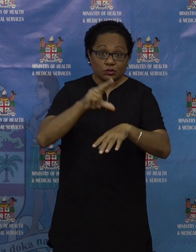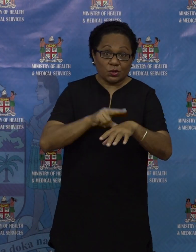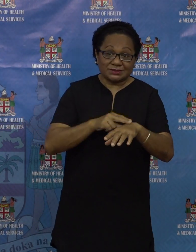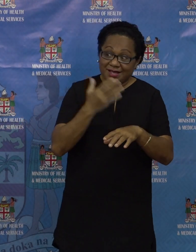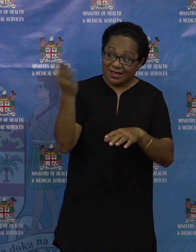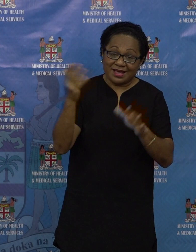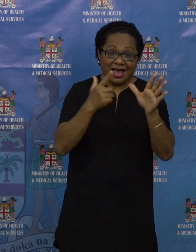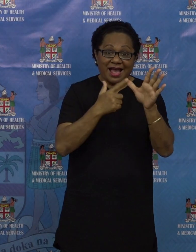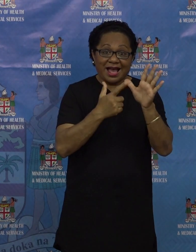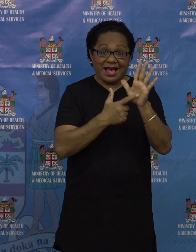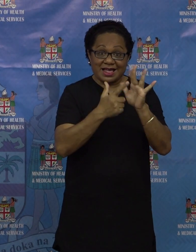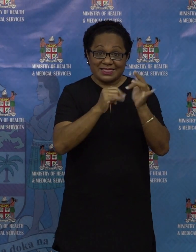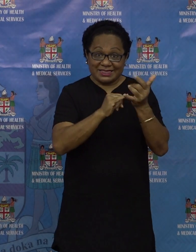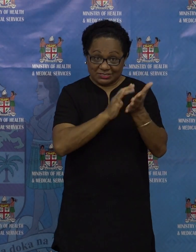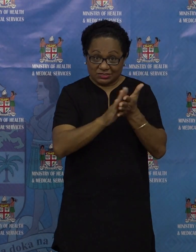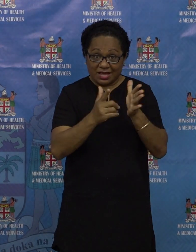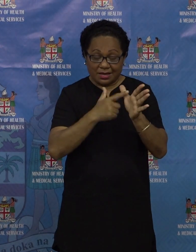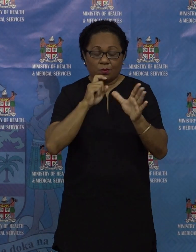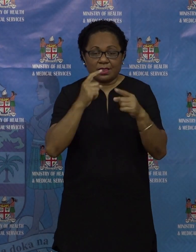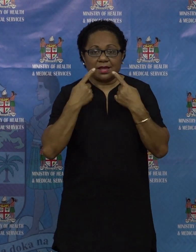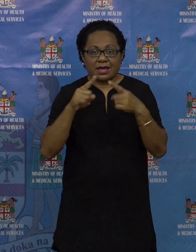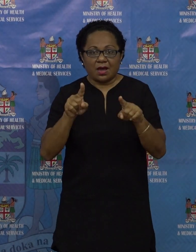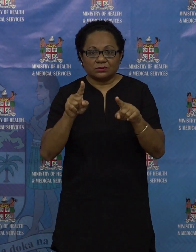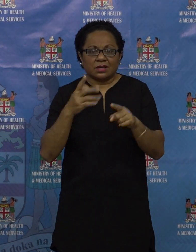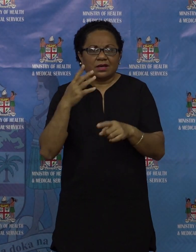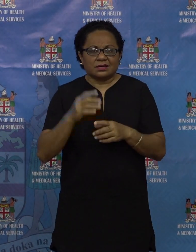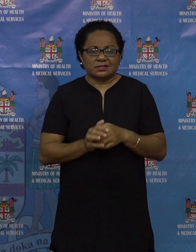the timeline associated with some of these deaths.